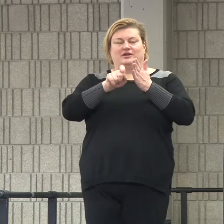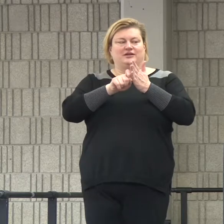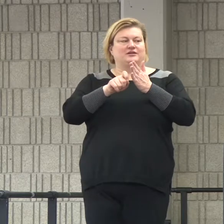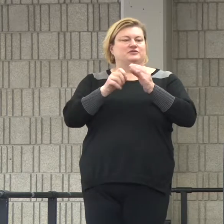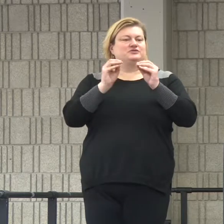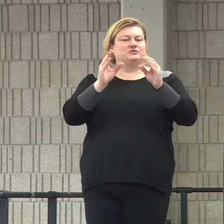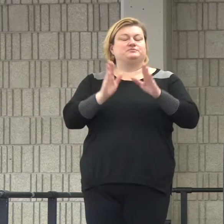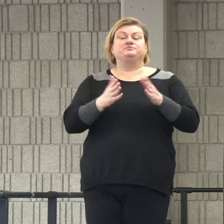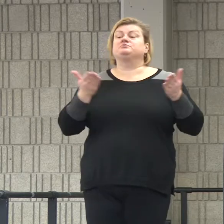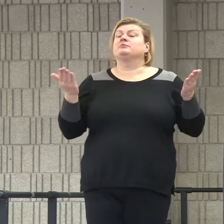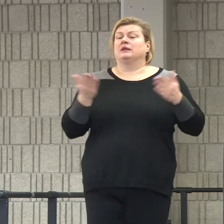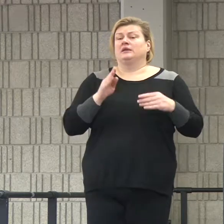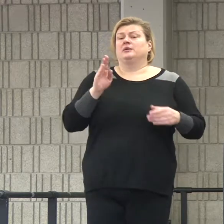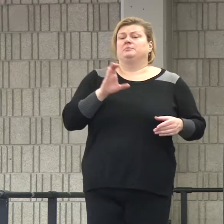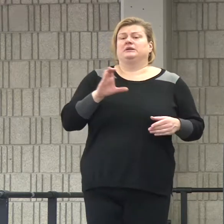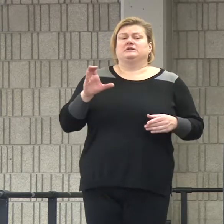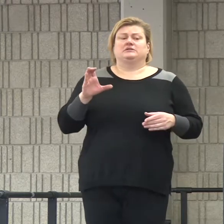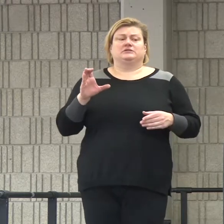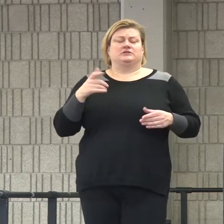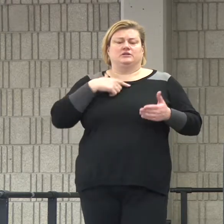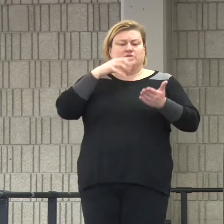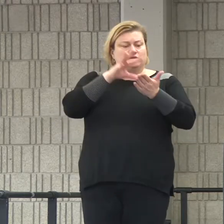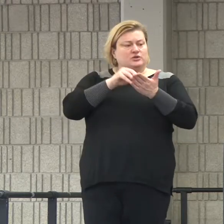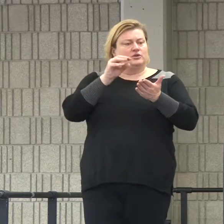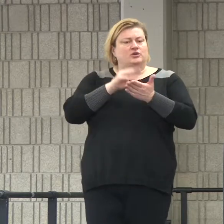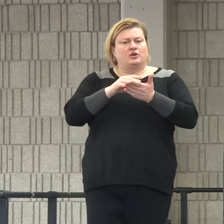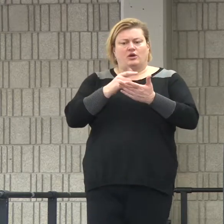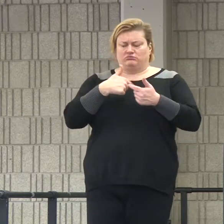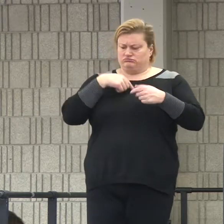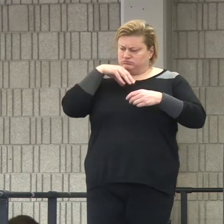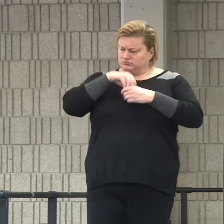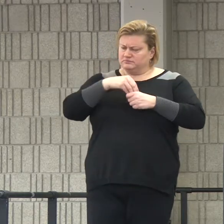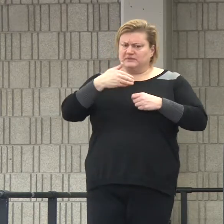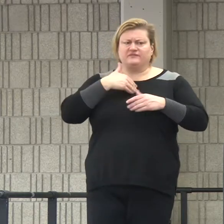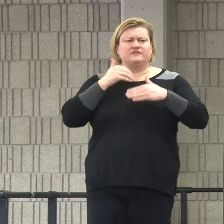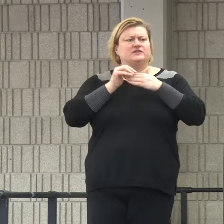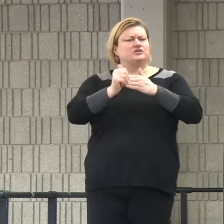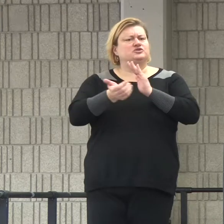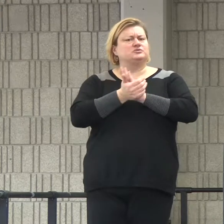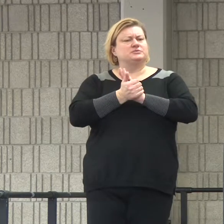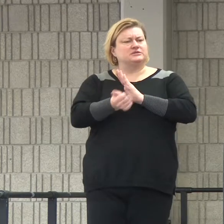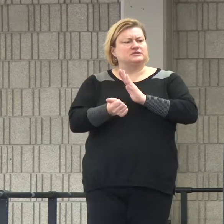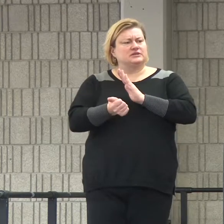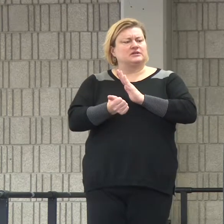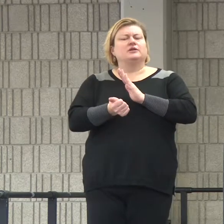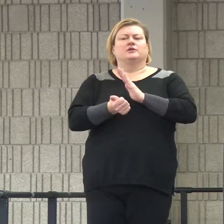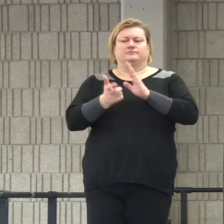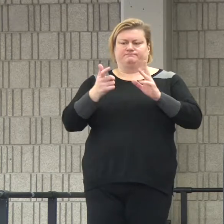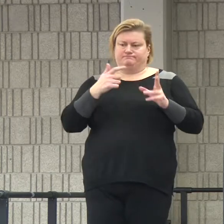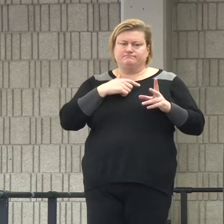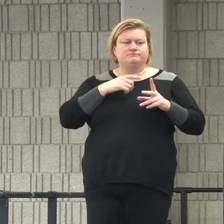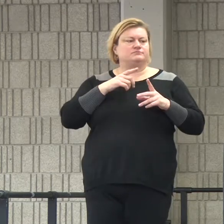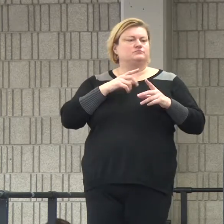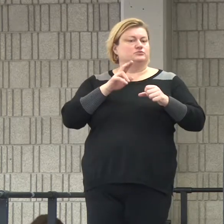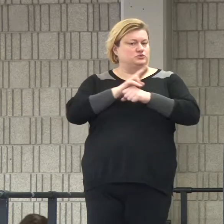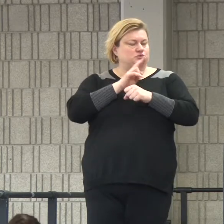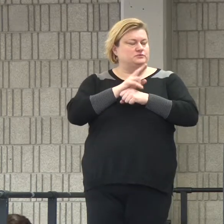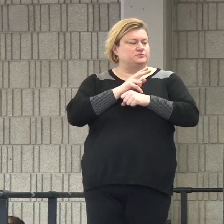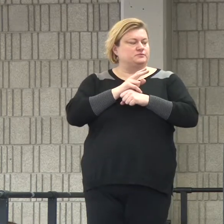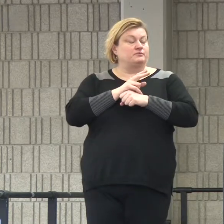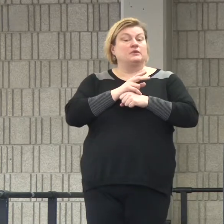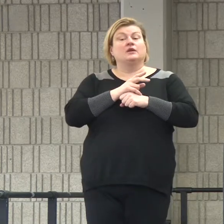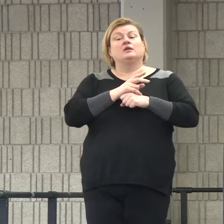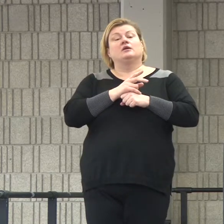It was here at BCC that I had learned that I had leadership skills, and I was putting them to good use. Paying